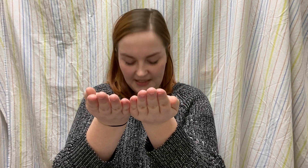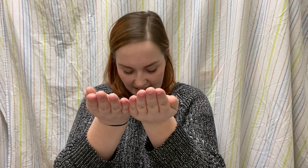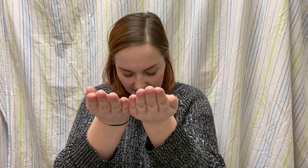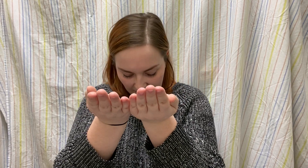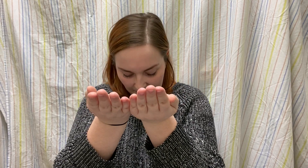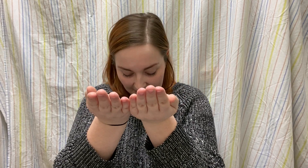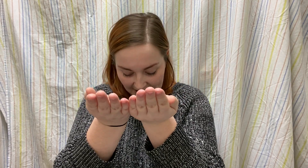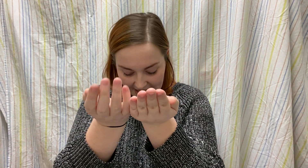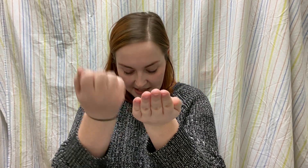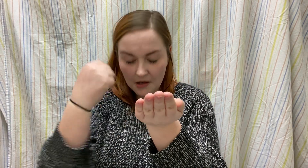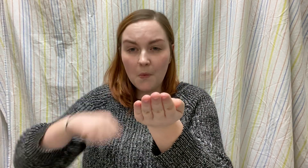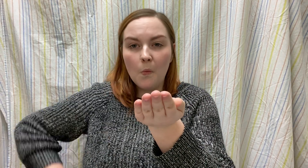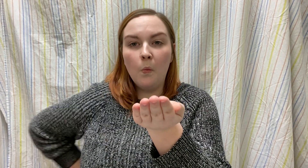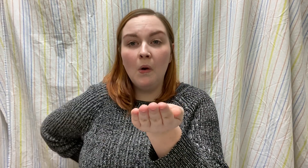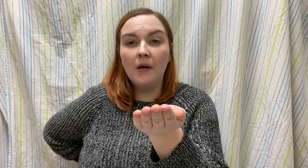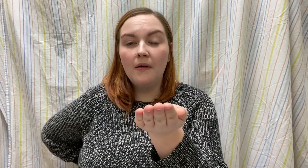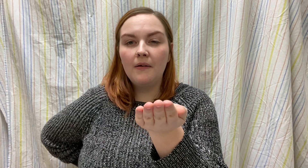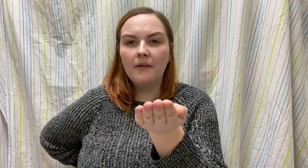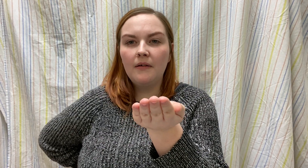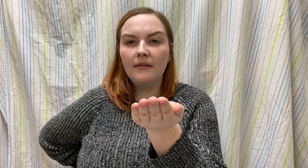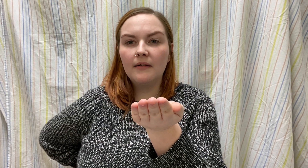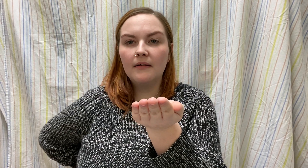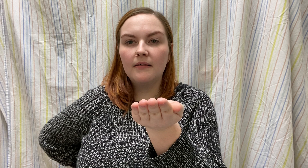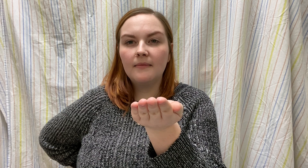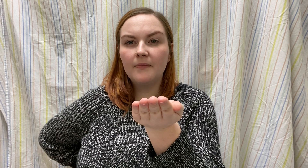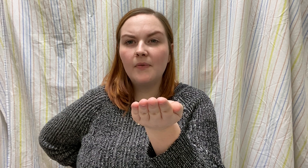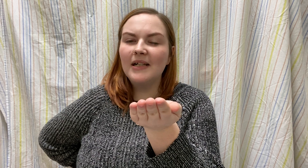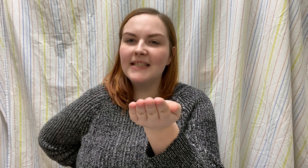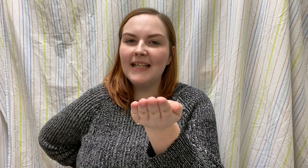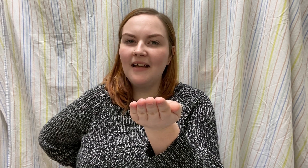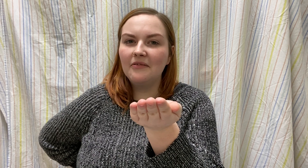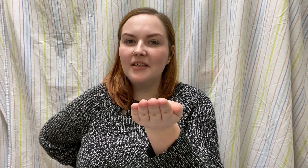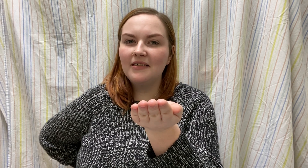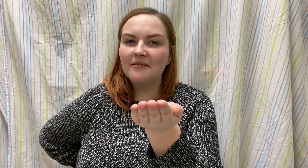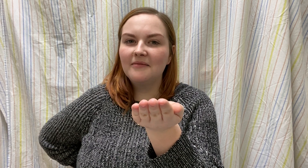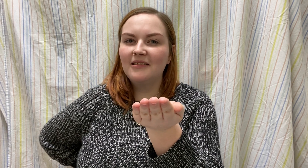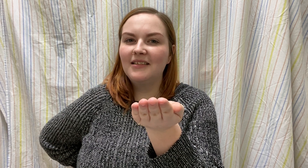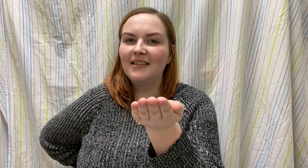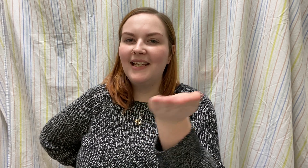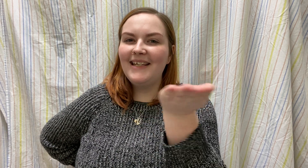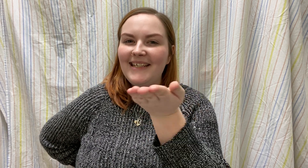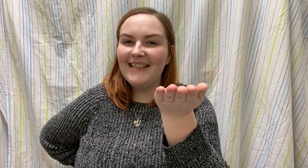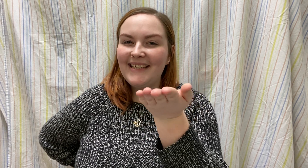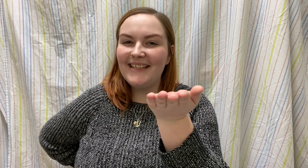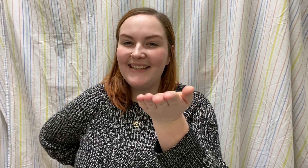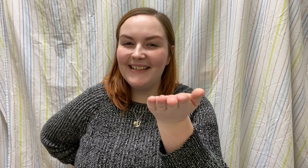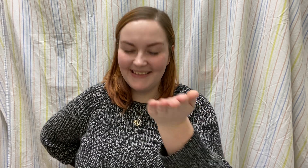Take away b. What's left? E.